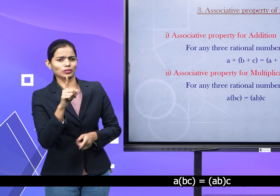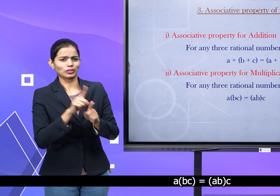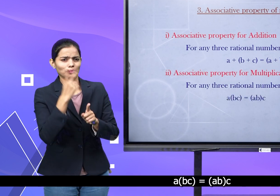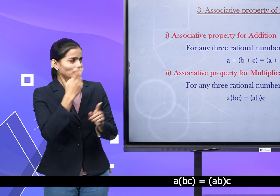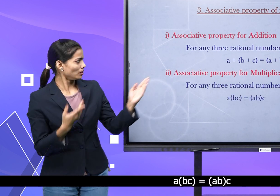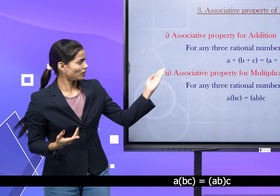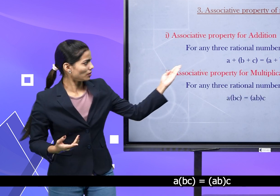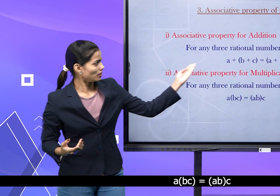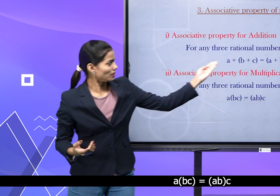c.